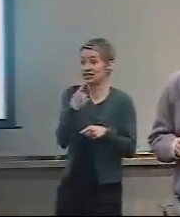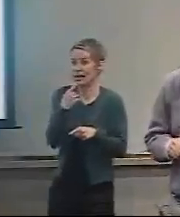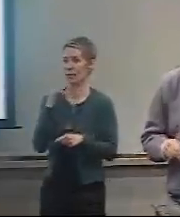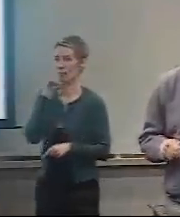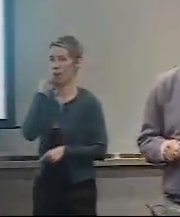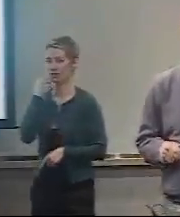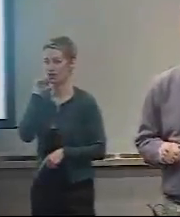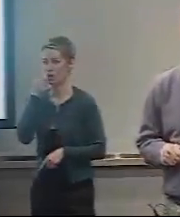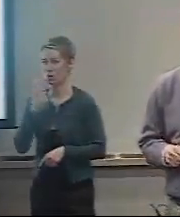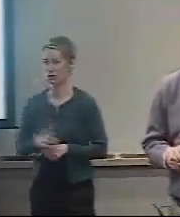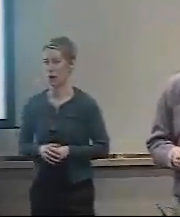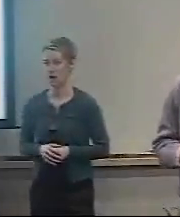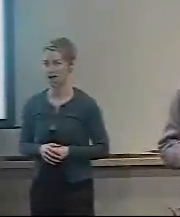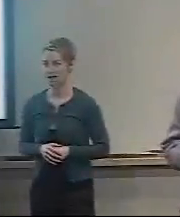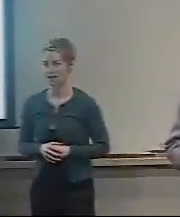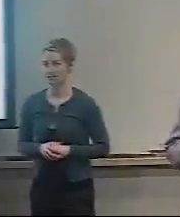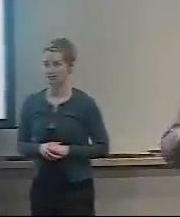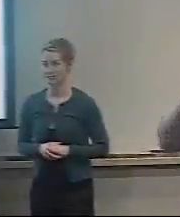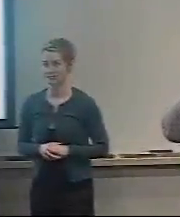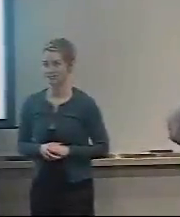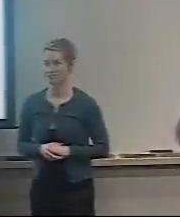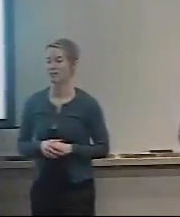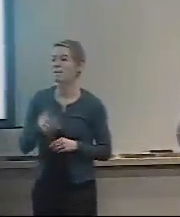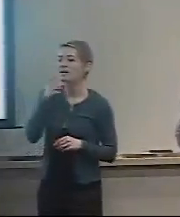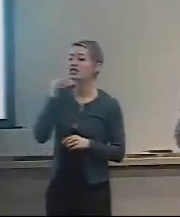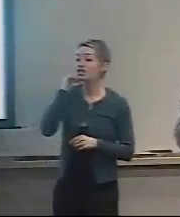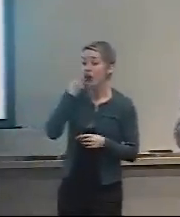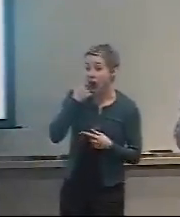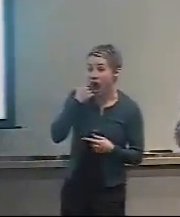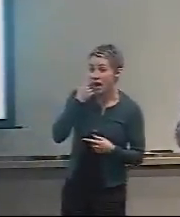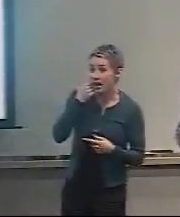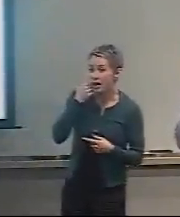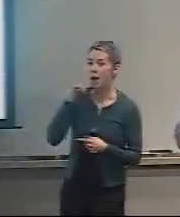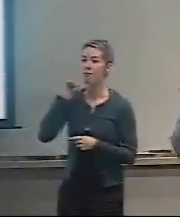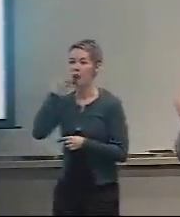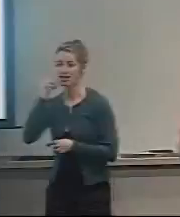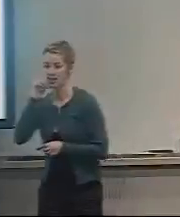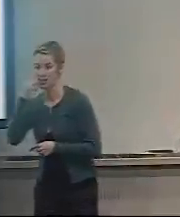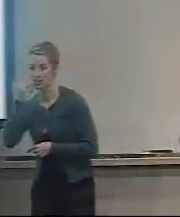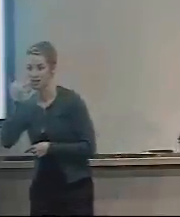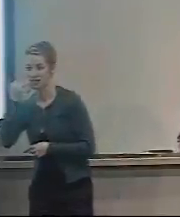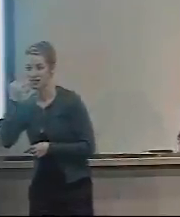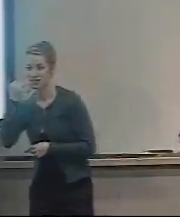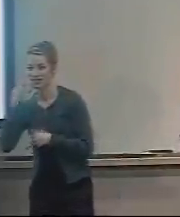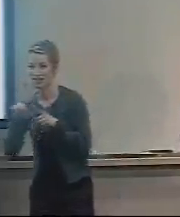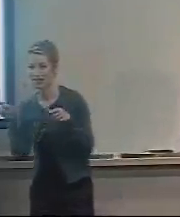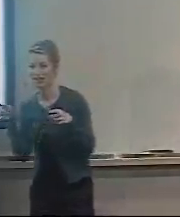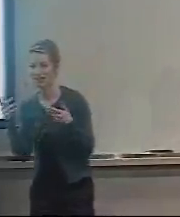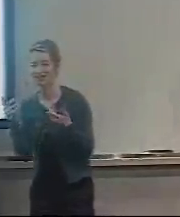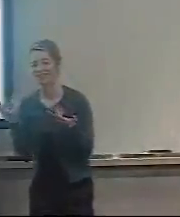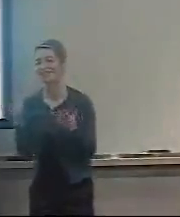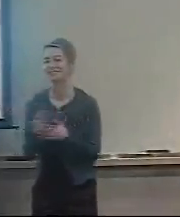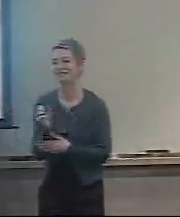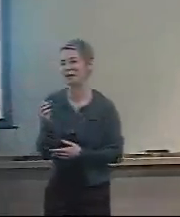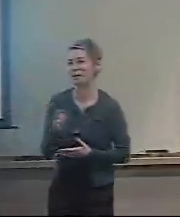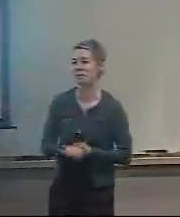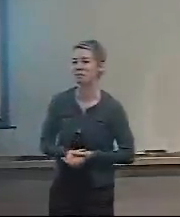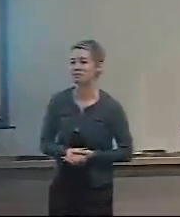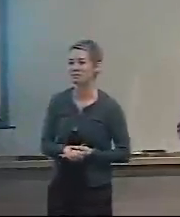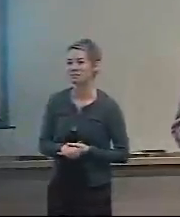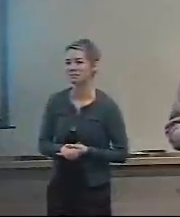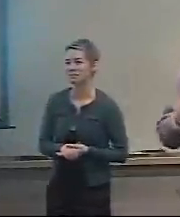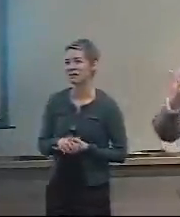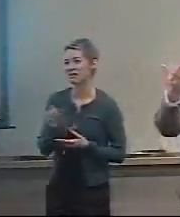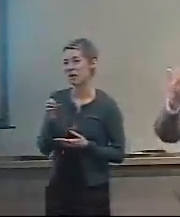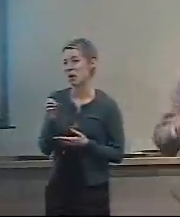was a prostitute. So the sign for shy is this, and the sign for prostitute is this.